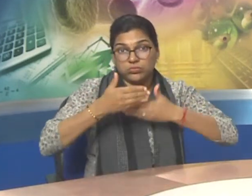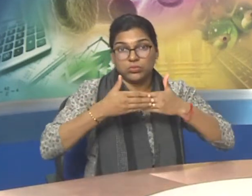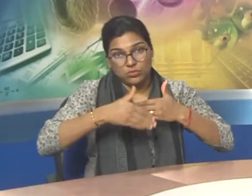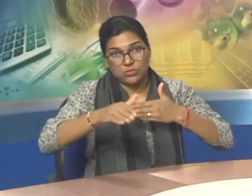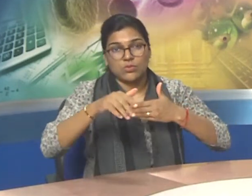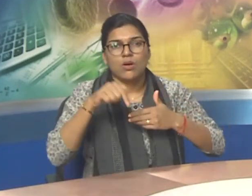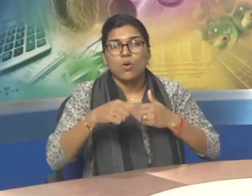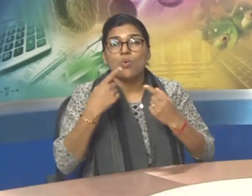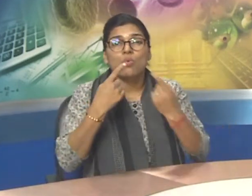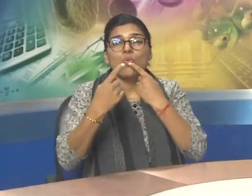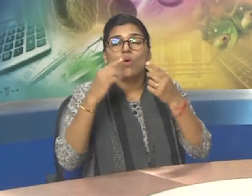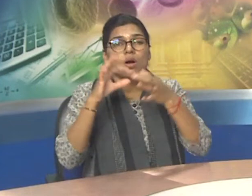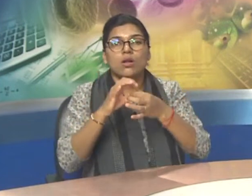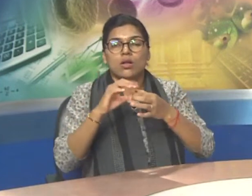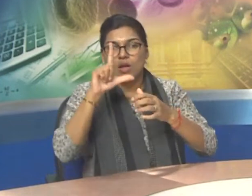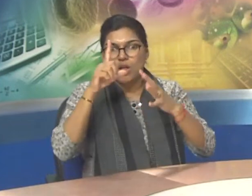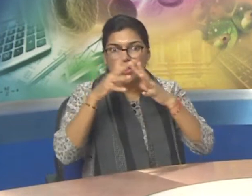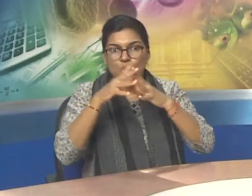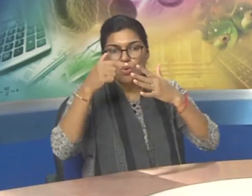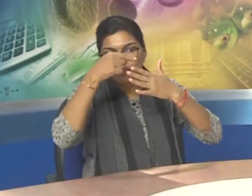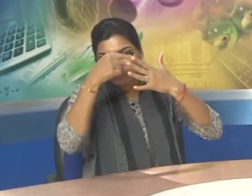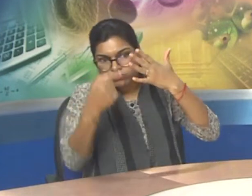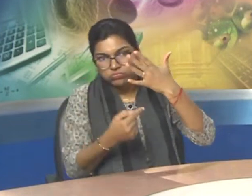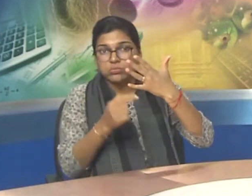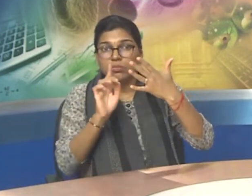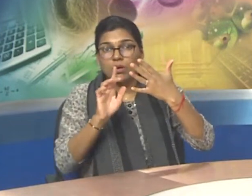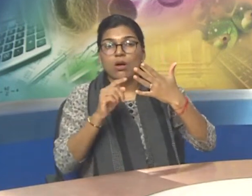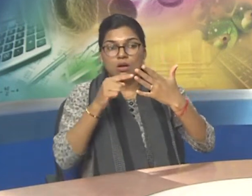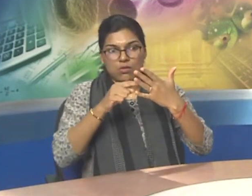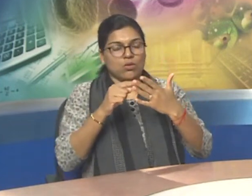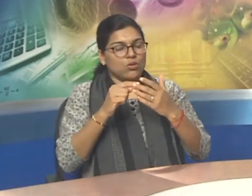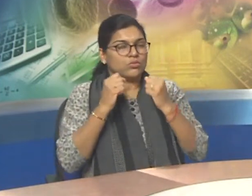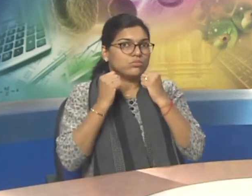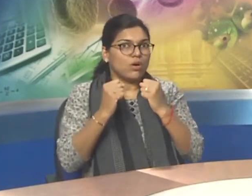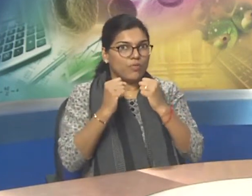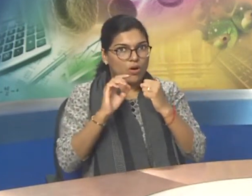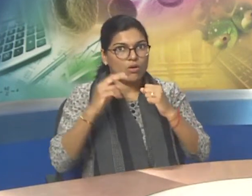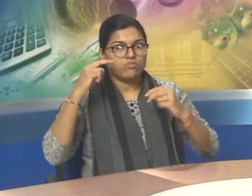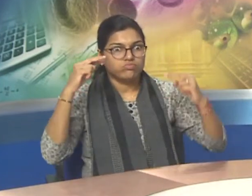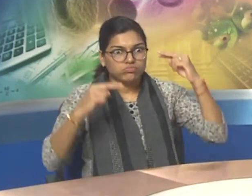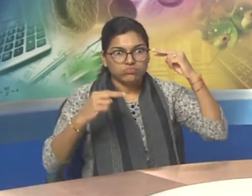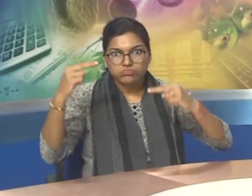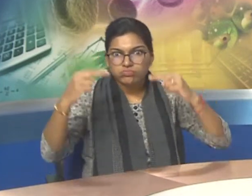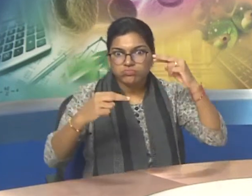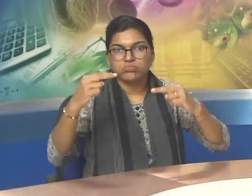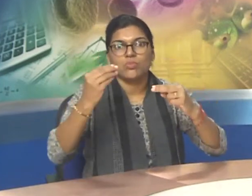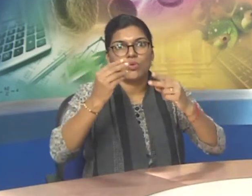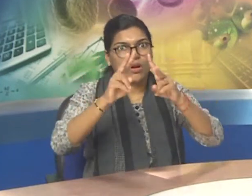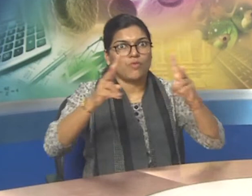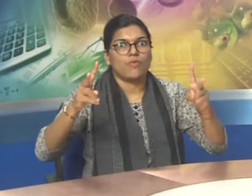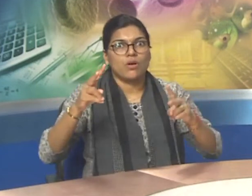In this video, we will be discussing the basic philosophy of all these 5